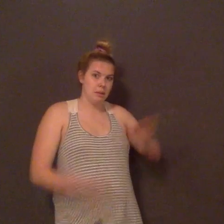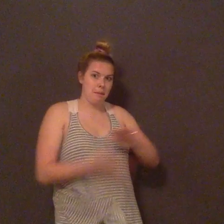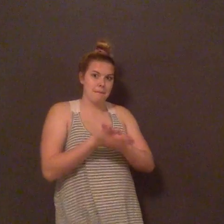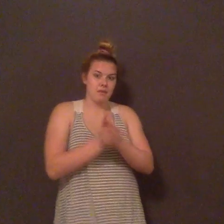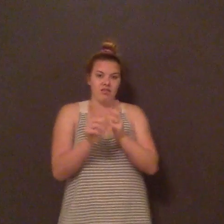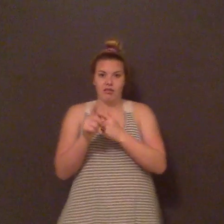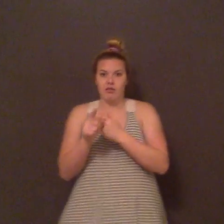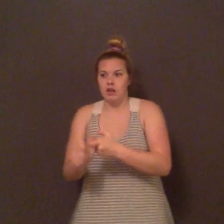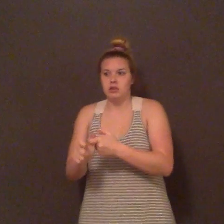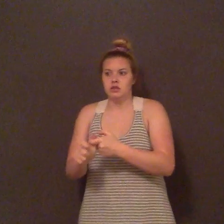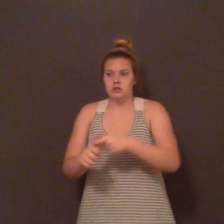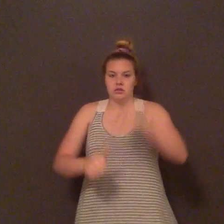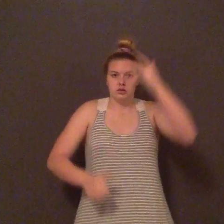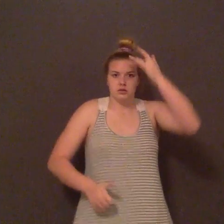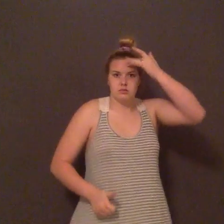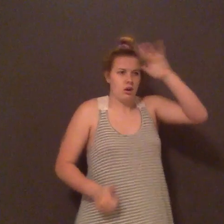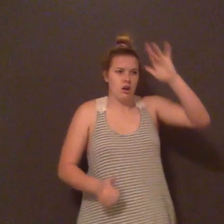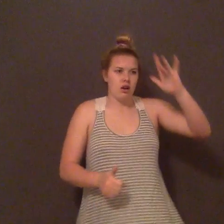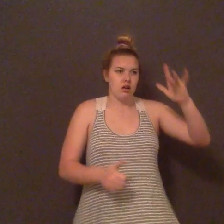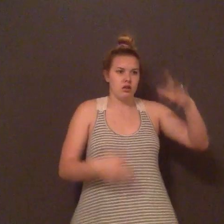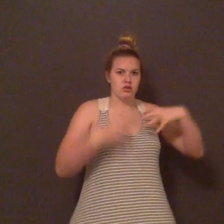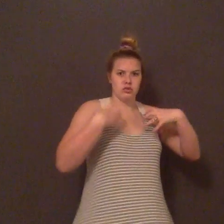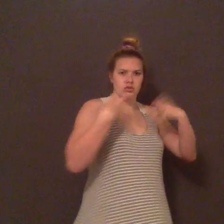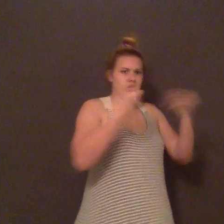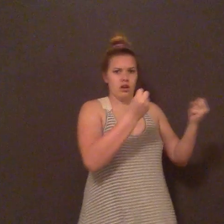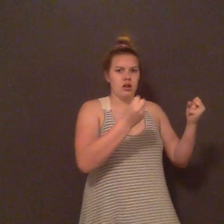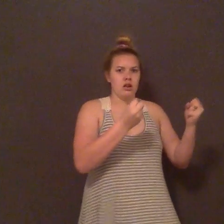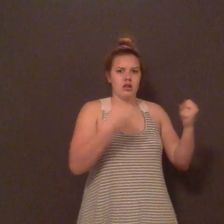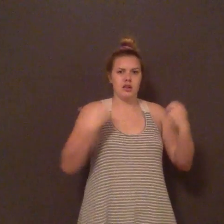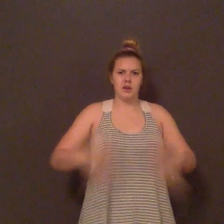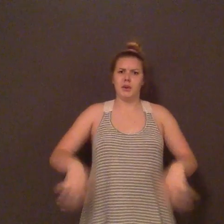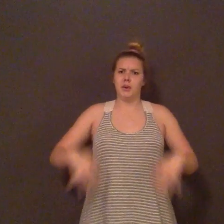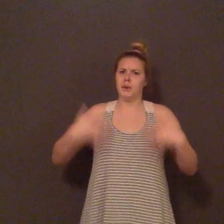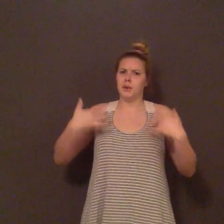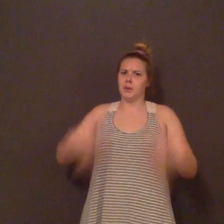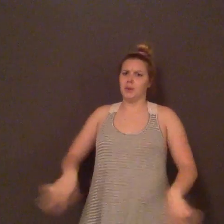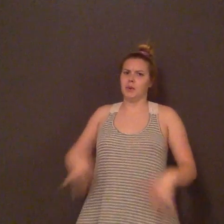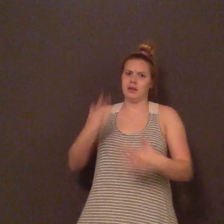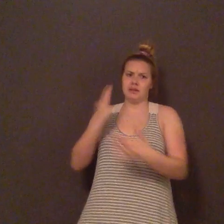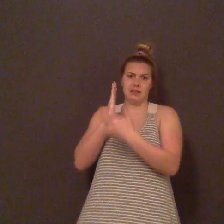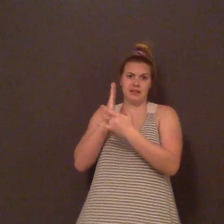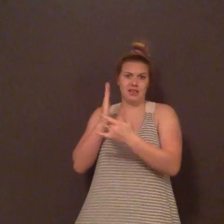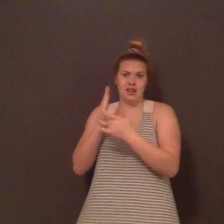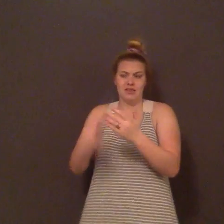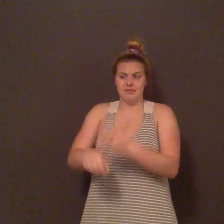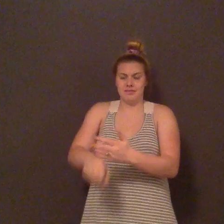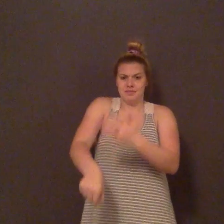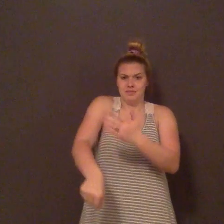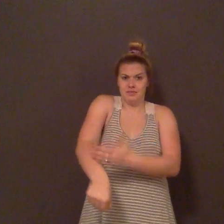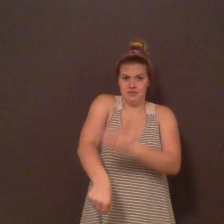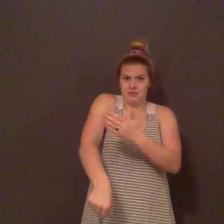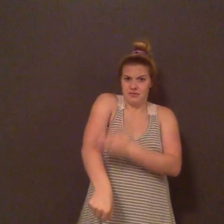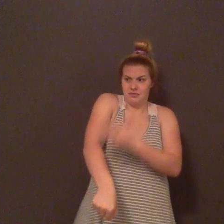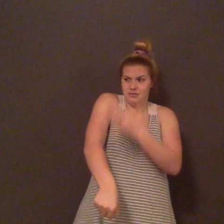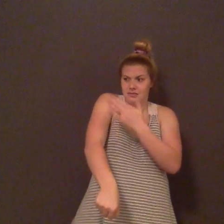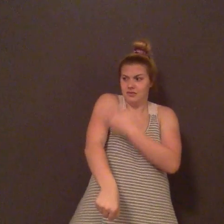at the technological leaps that have happened just in the last 50 years. Imagine what our species is going to be like